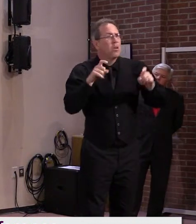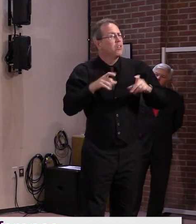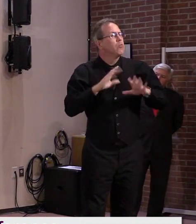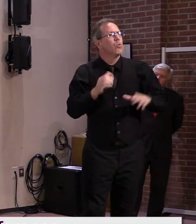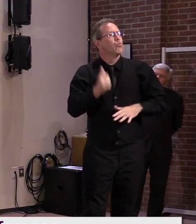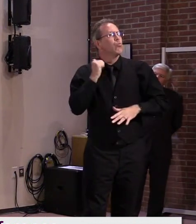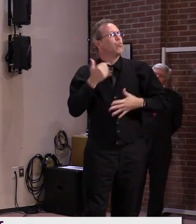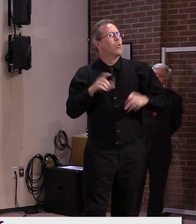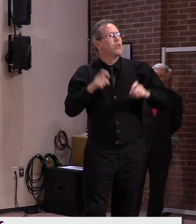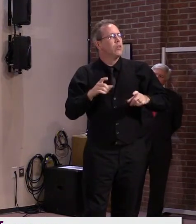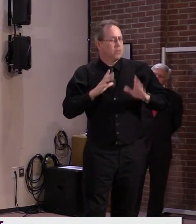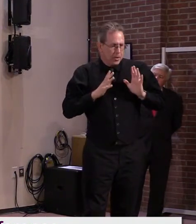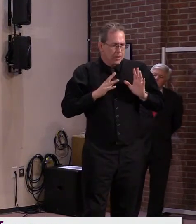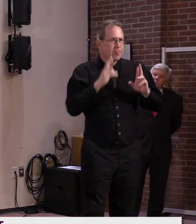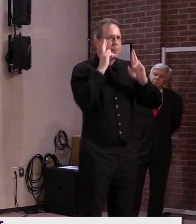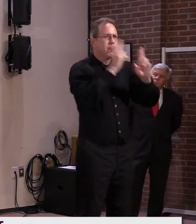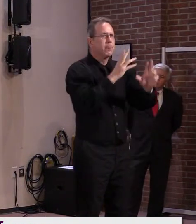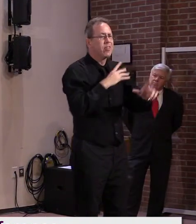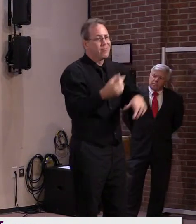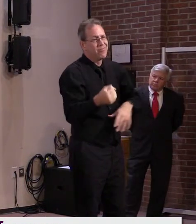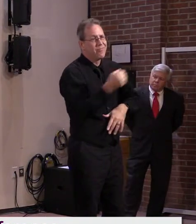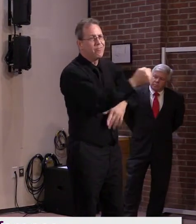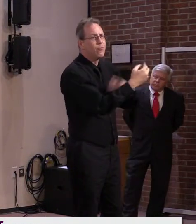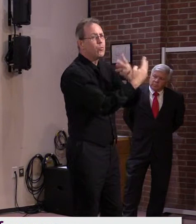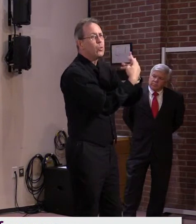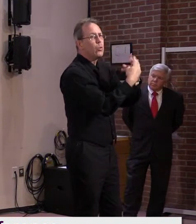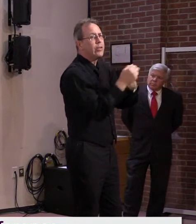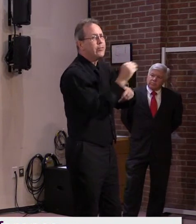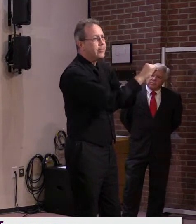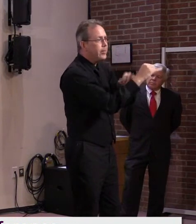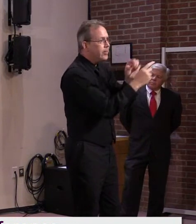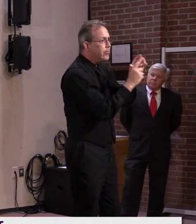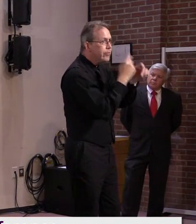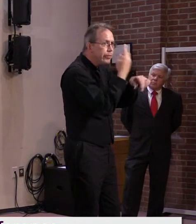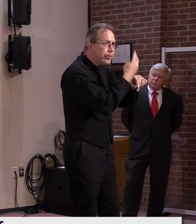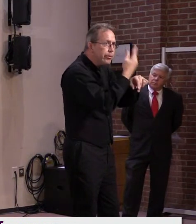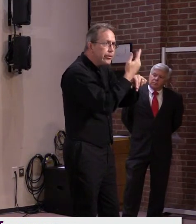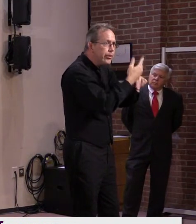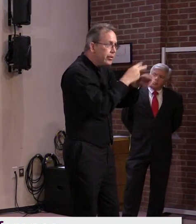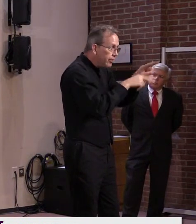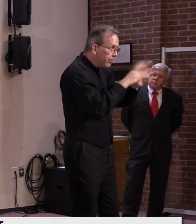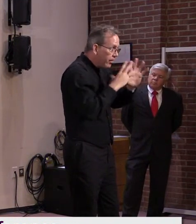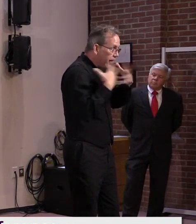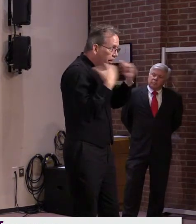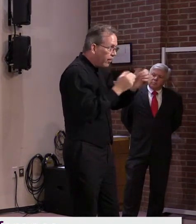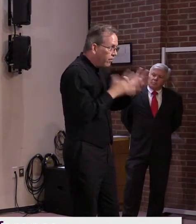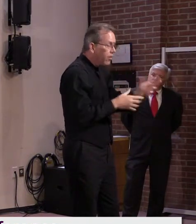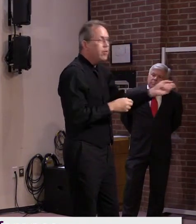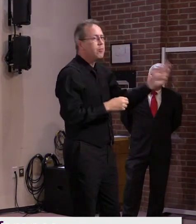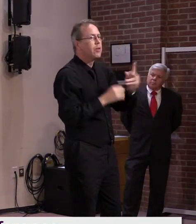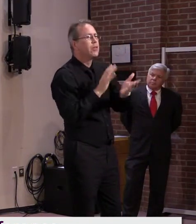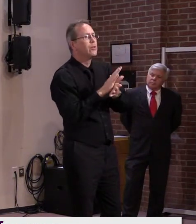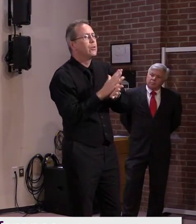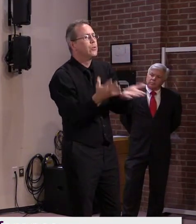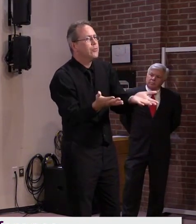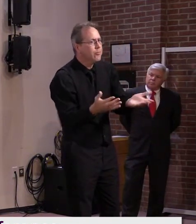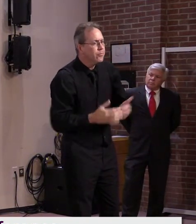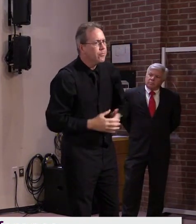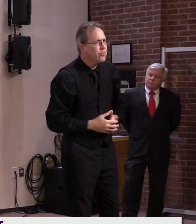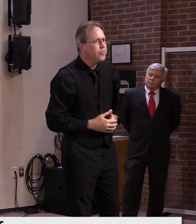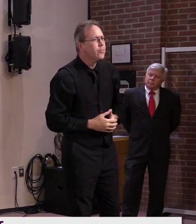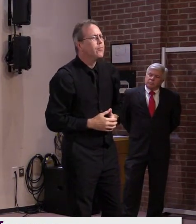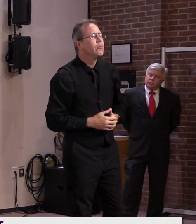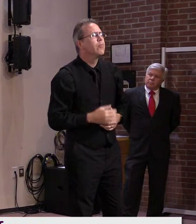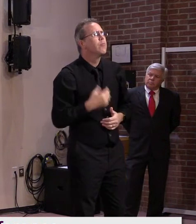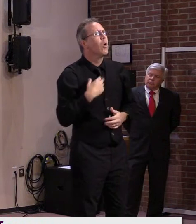quarantine as recommended by the health department. We're hopeful that most students, staff, and families will consent to participate in these testing programs